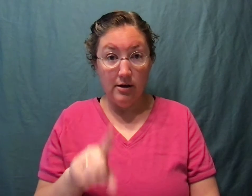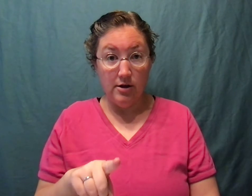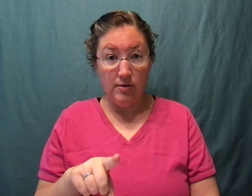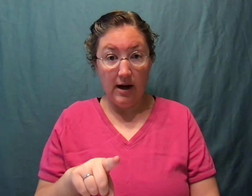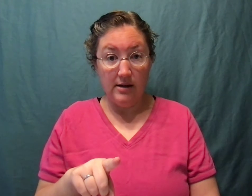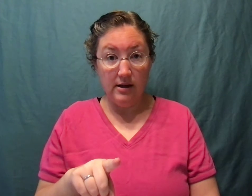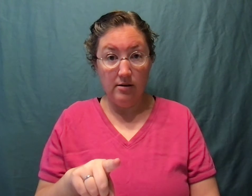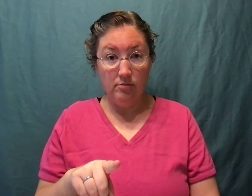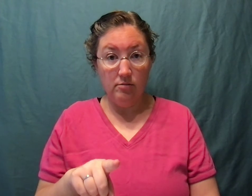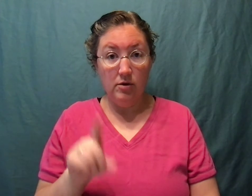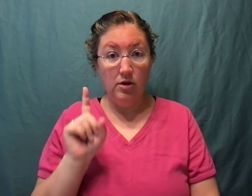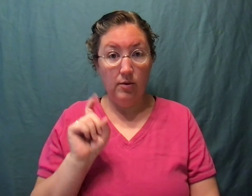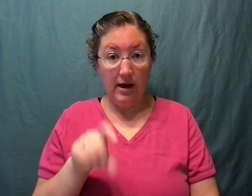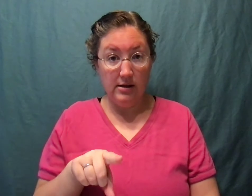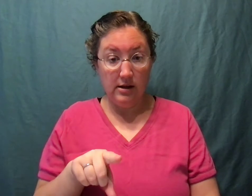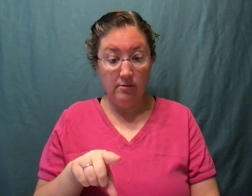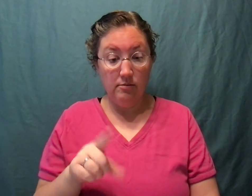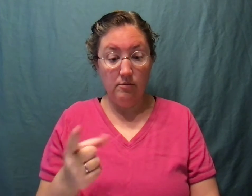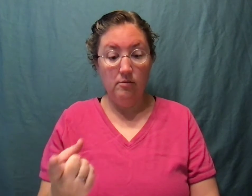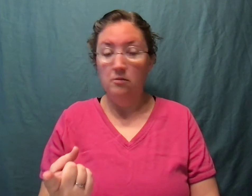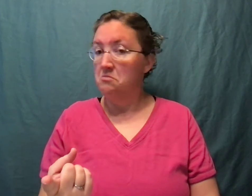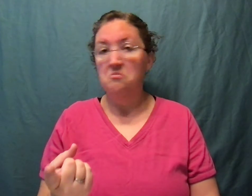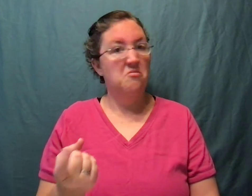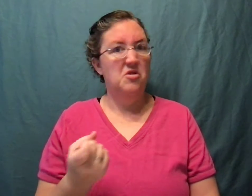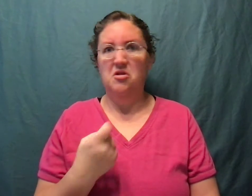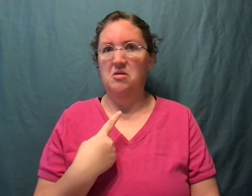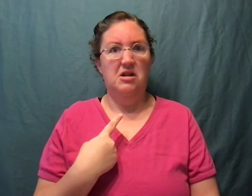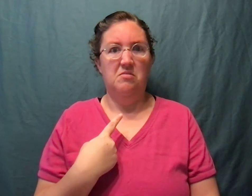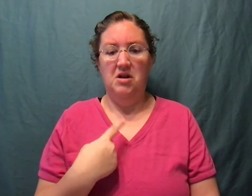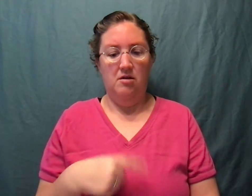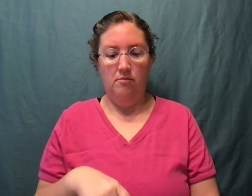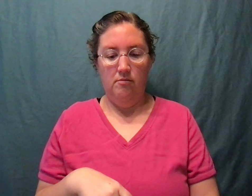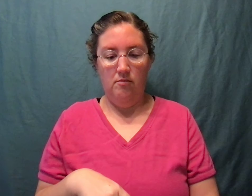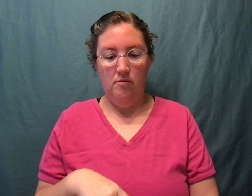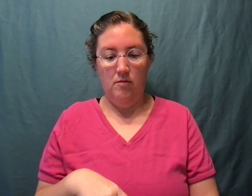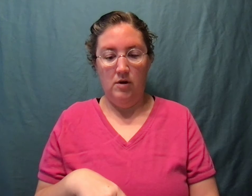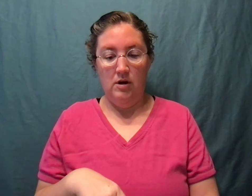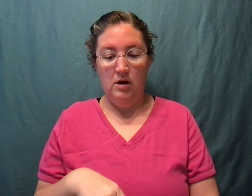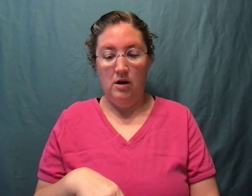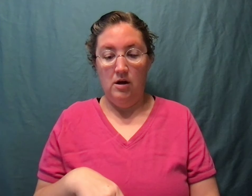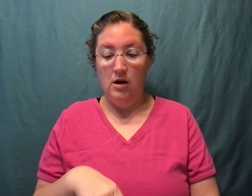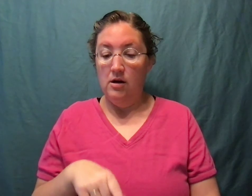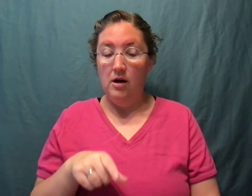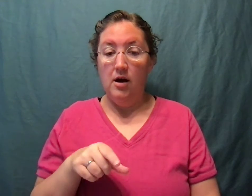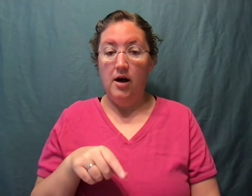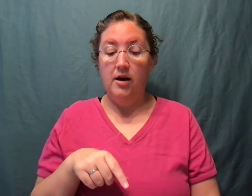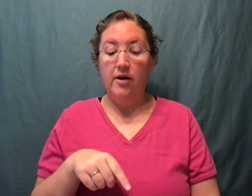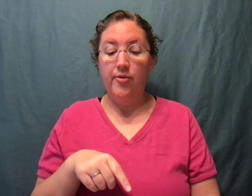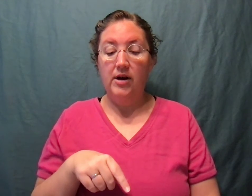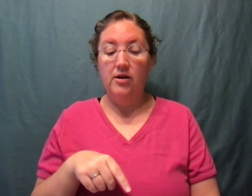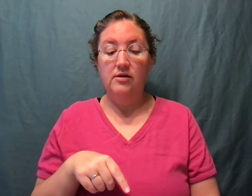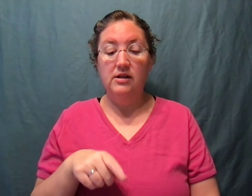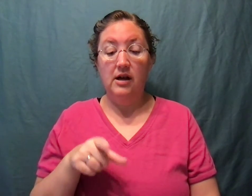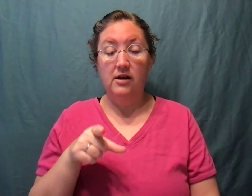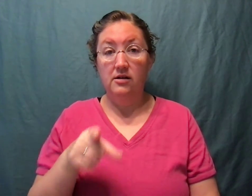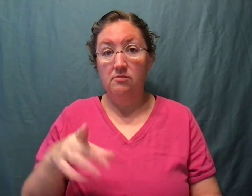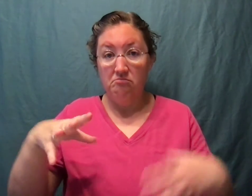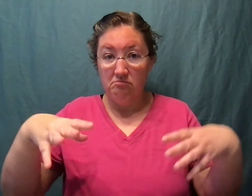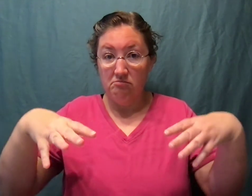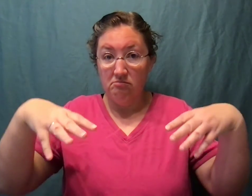Did you ask him? You asked him? Don't ask me. And another way to use this sign is,